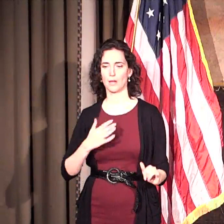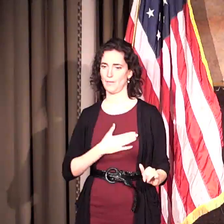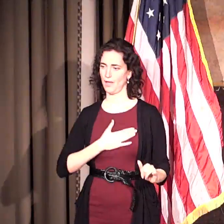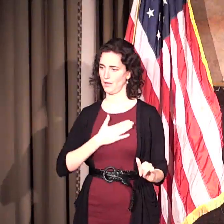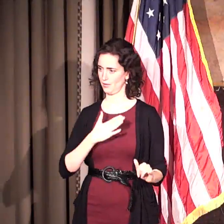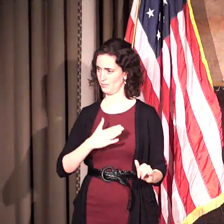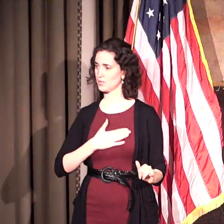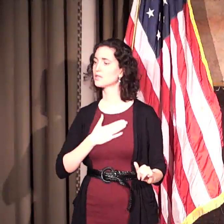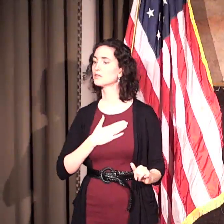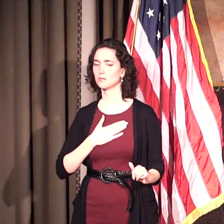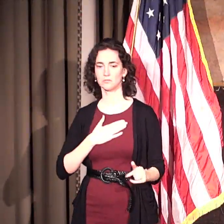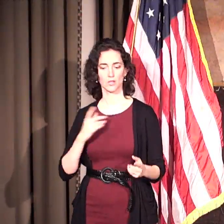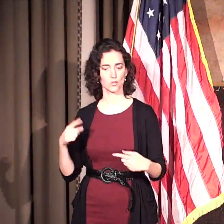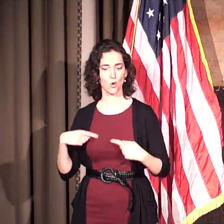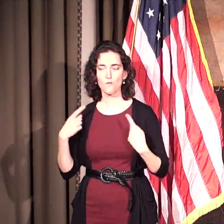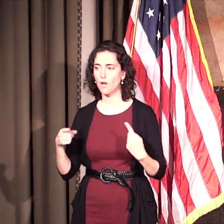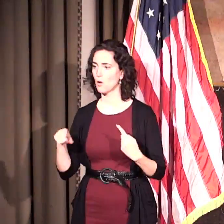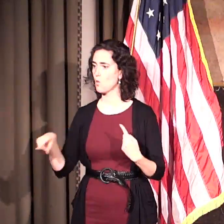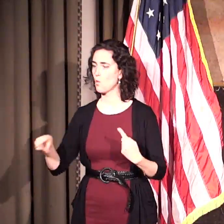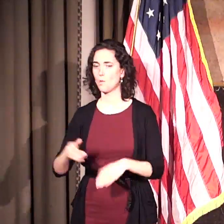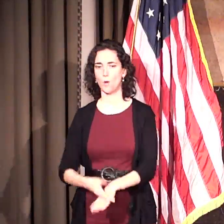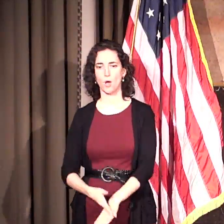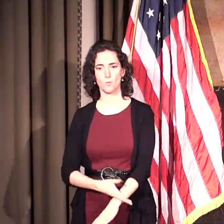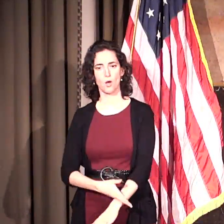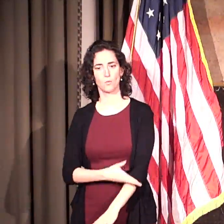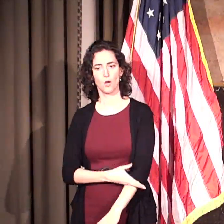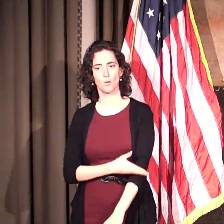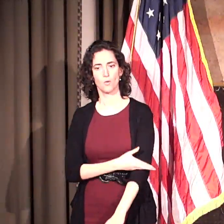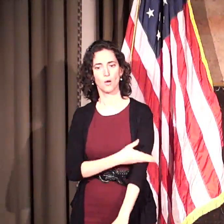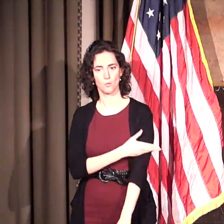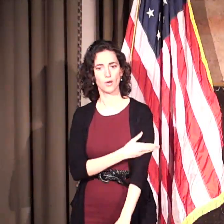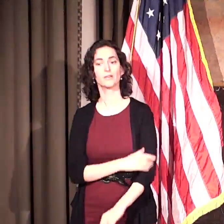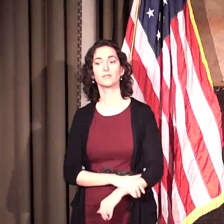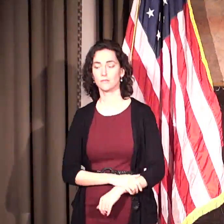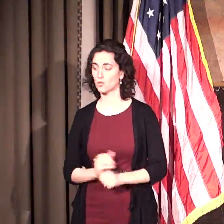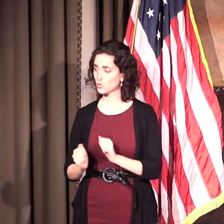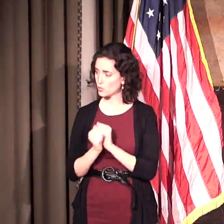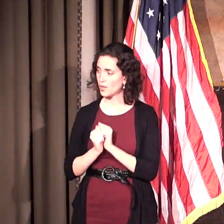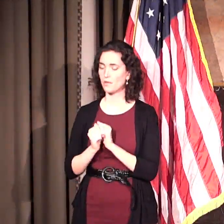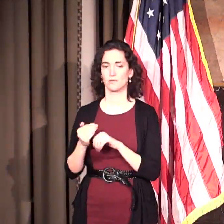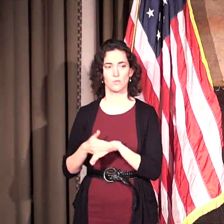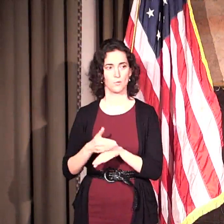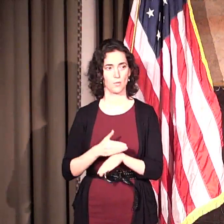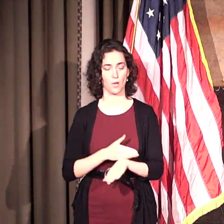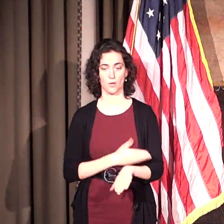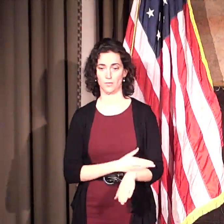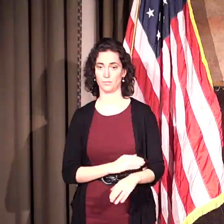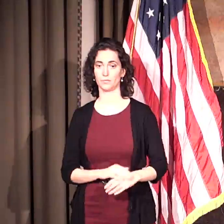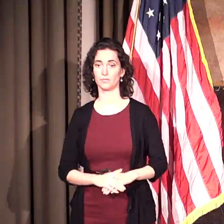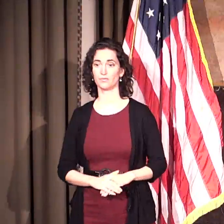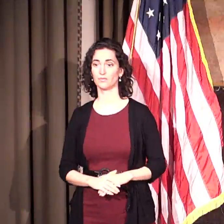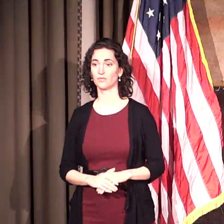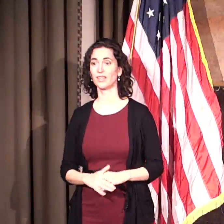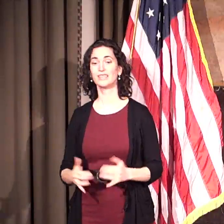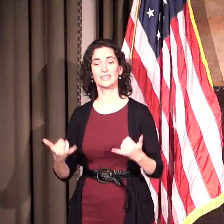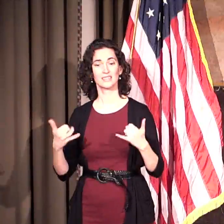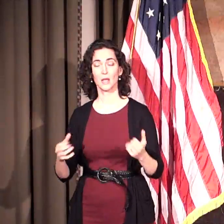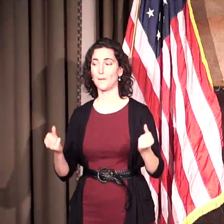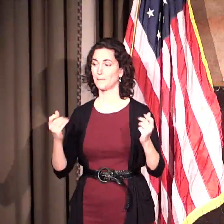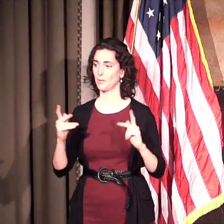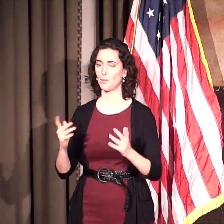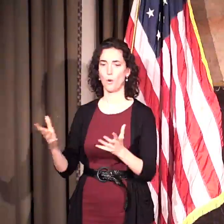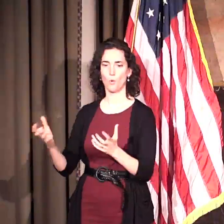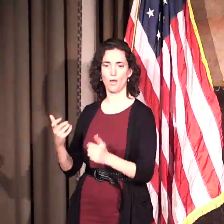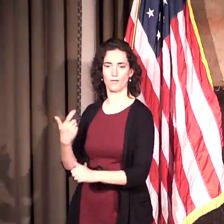with the progress that we are making and that we continue to make together. We still have a large demand for vaccine